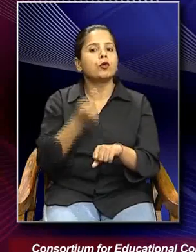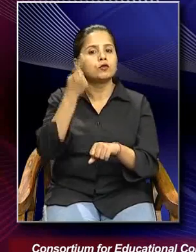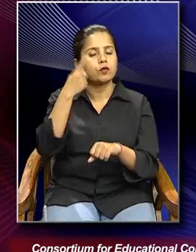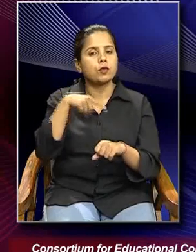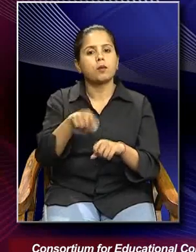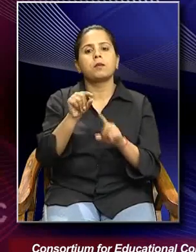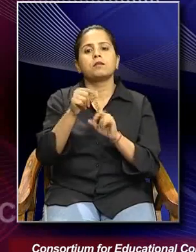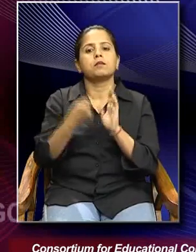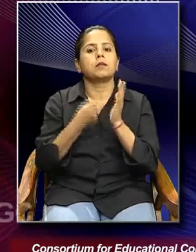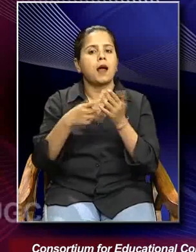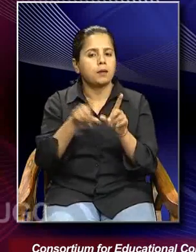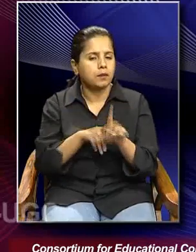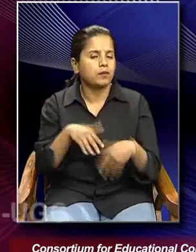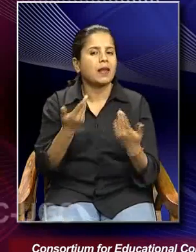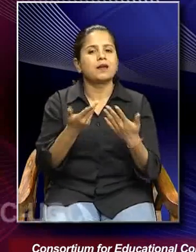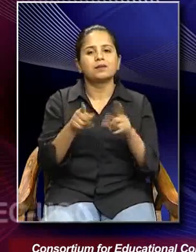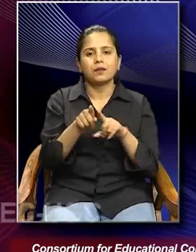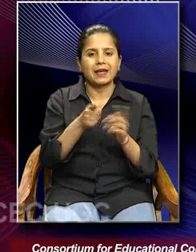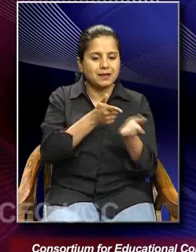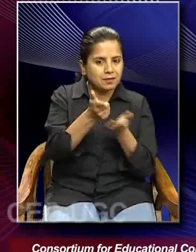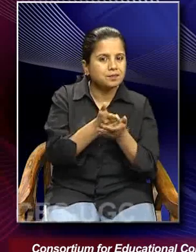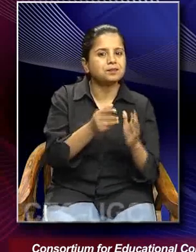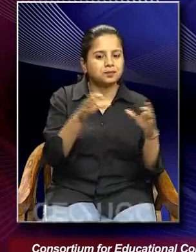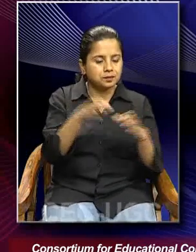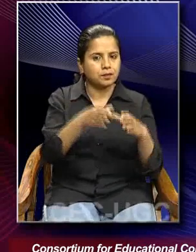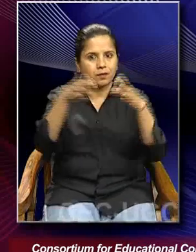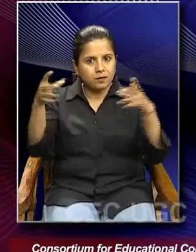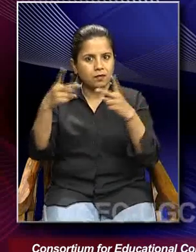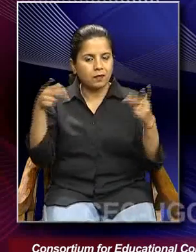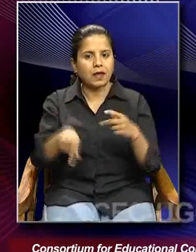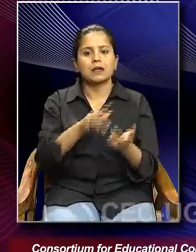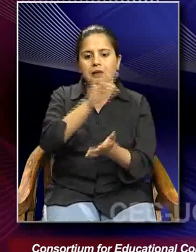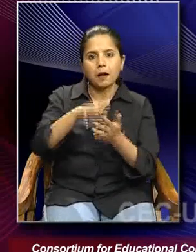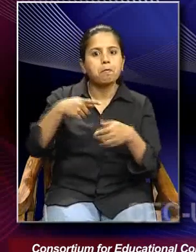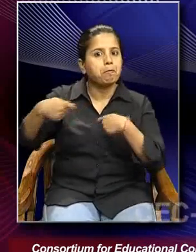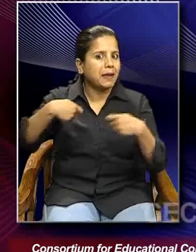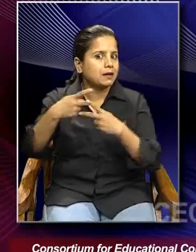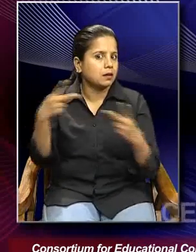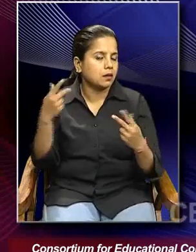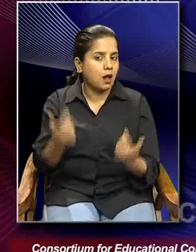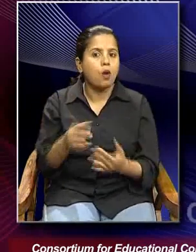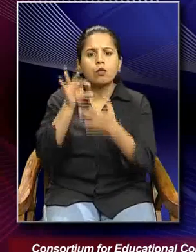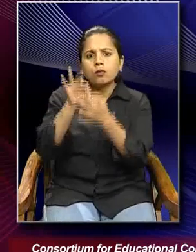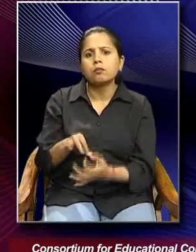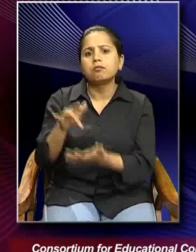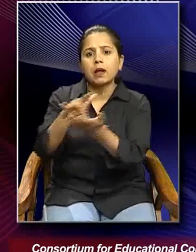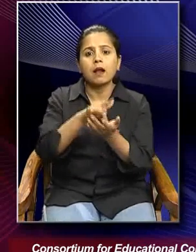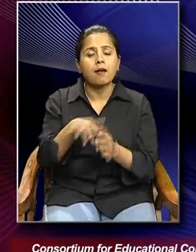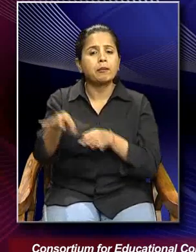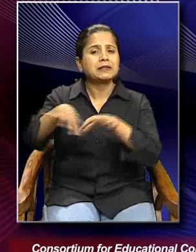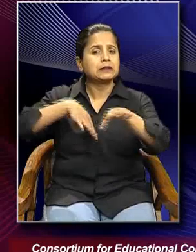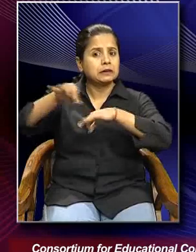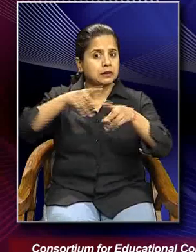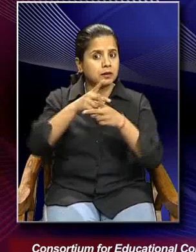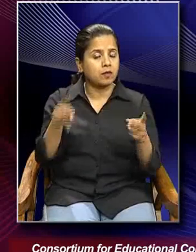primary sectors, agriculture sectors, towards center of business, trade and commerce, which is largely located in mega cities at